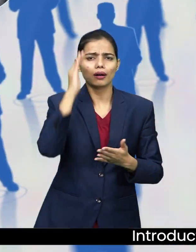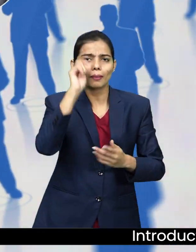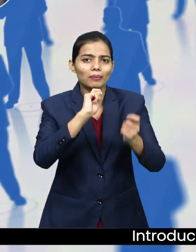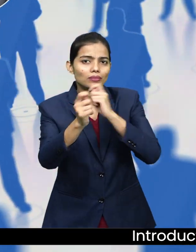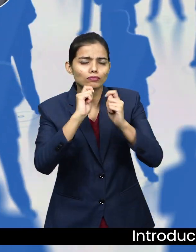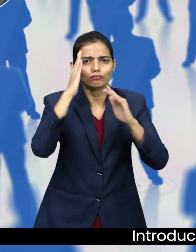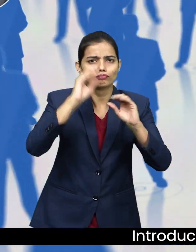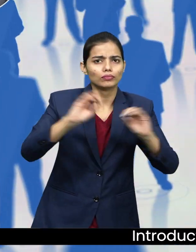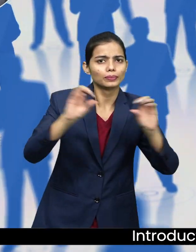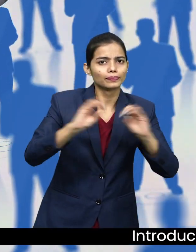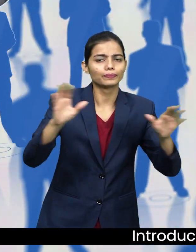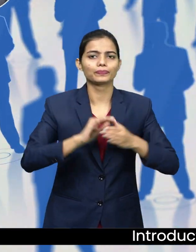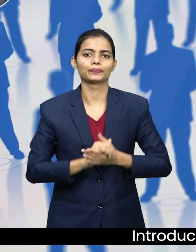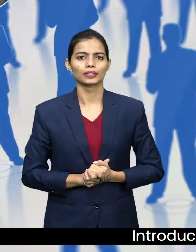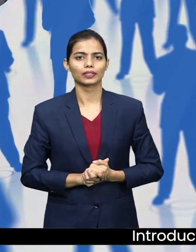Introduction to mass media.